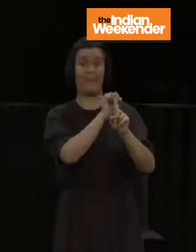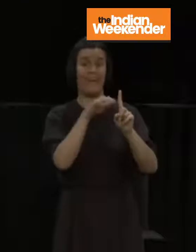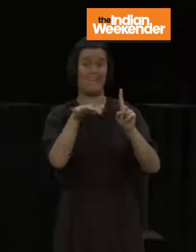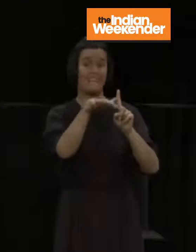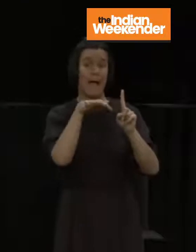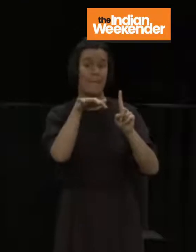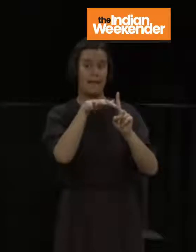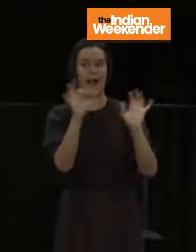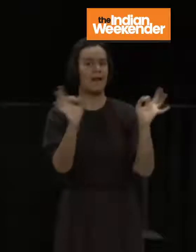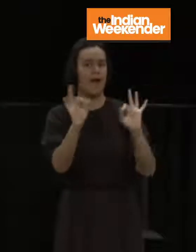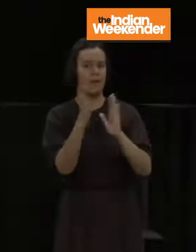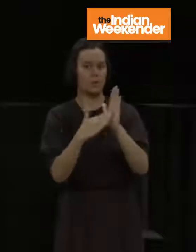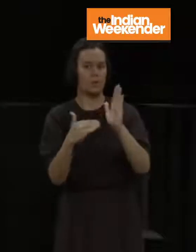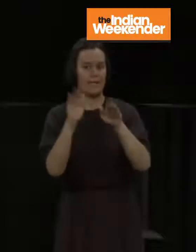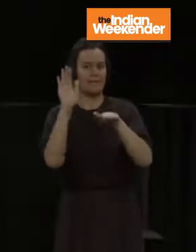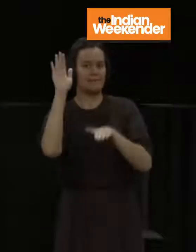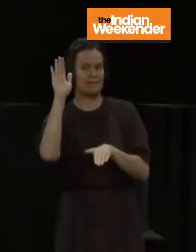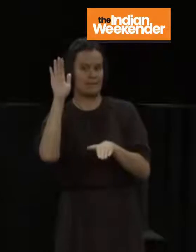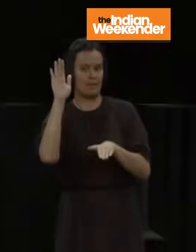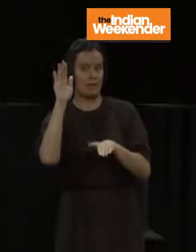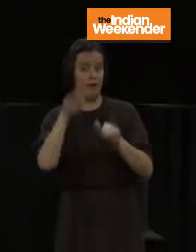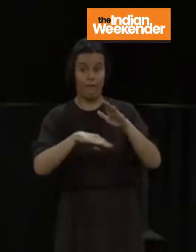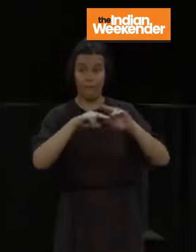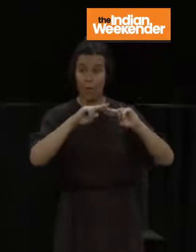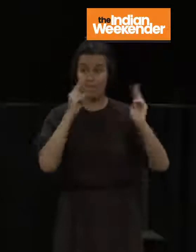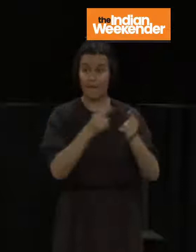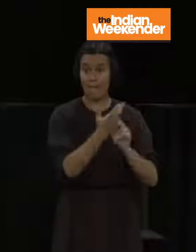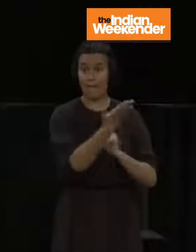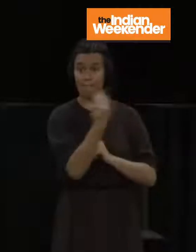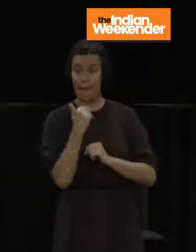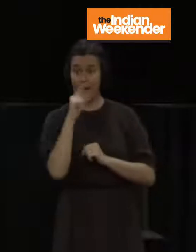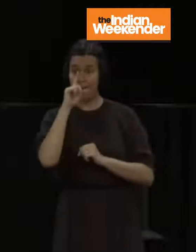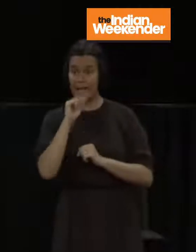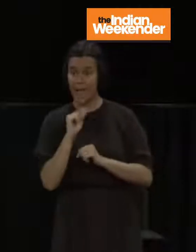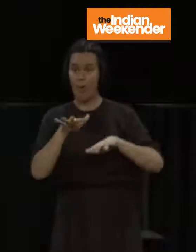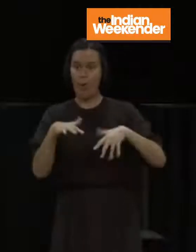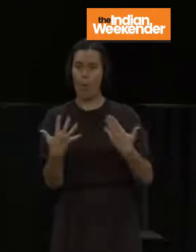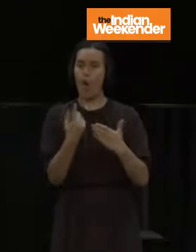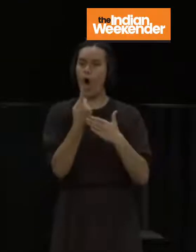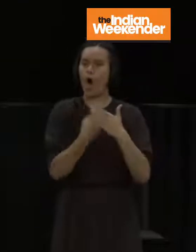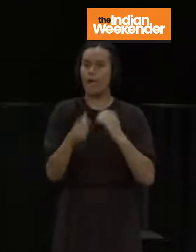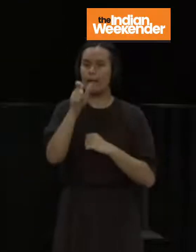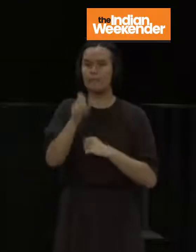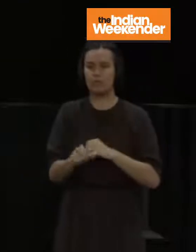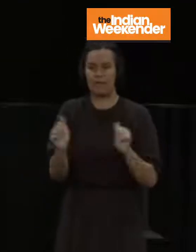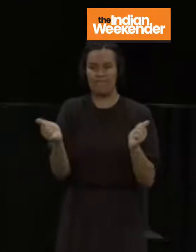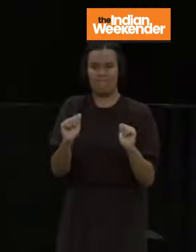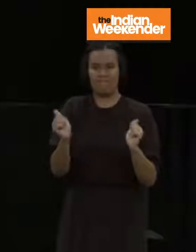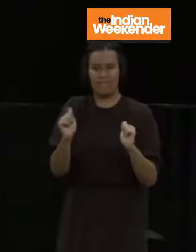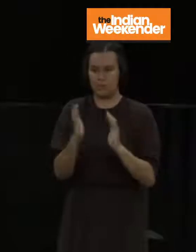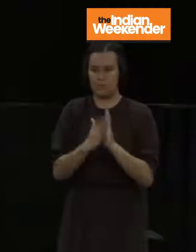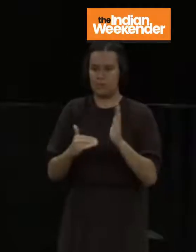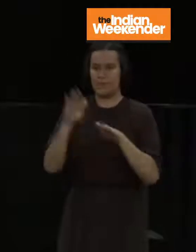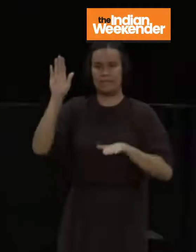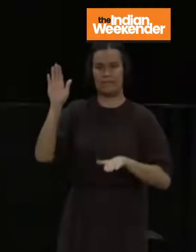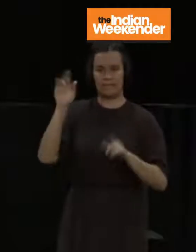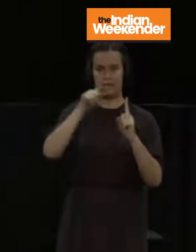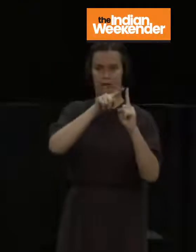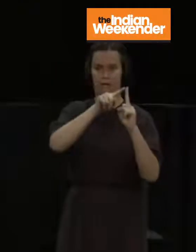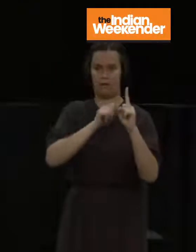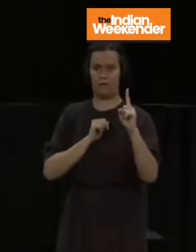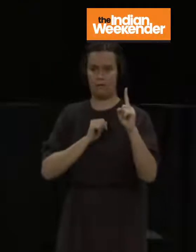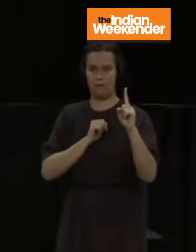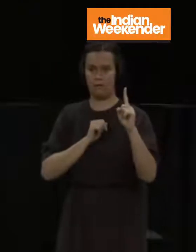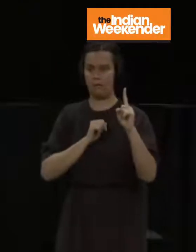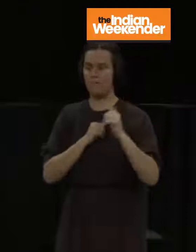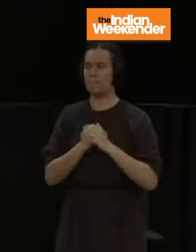together, who in that family can actually travel back from mid-January? If they're, I think, under the existing border settings, so it's